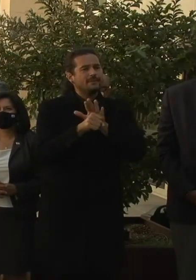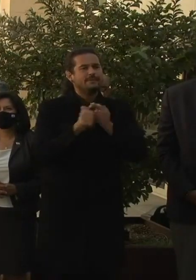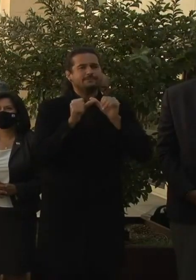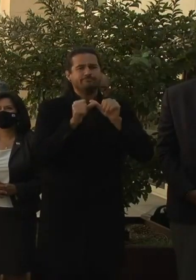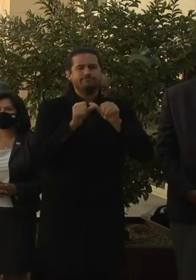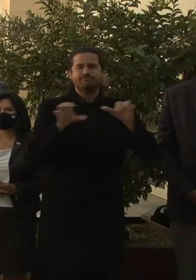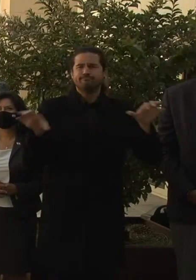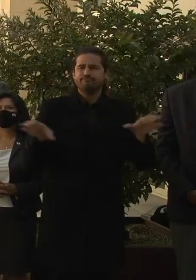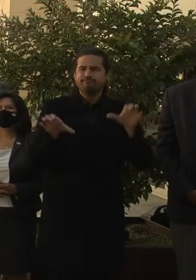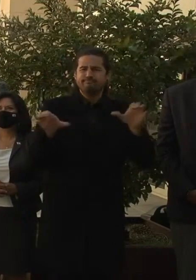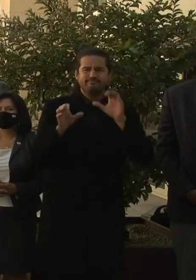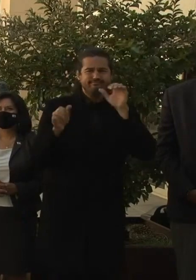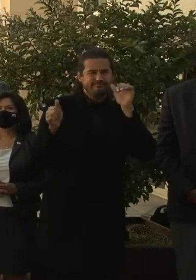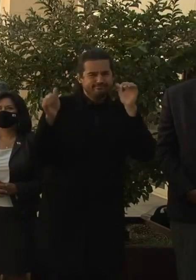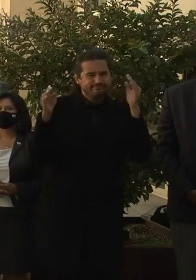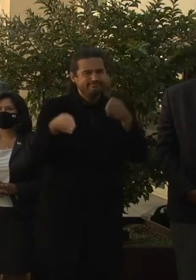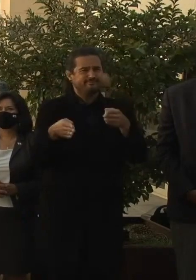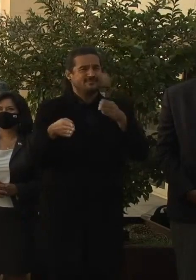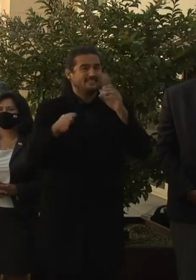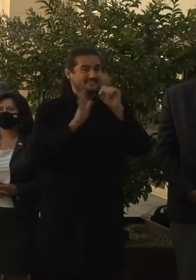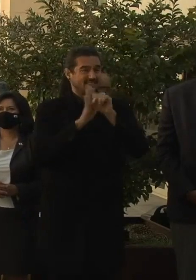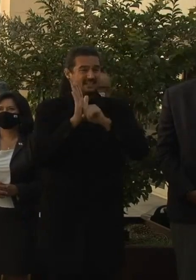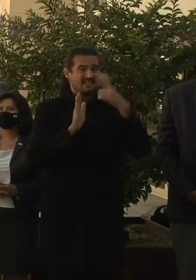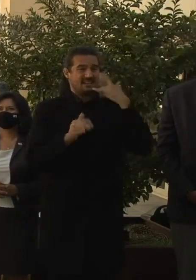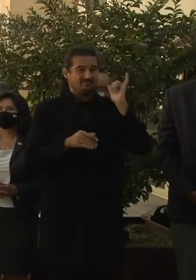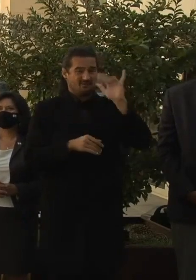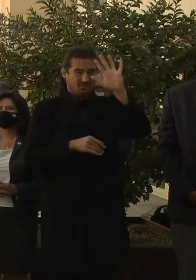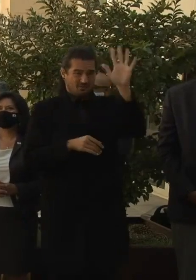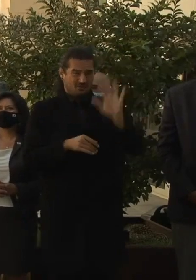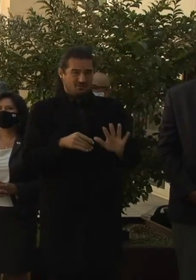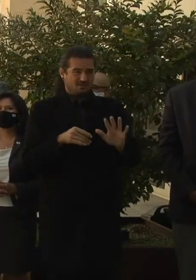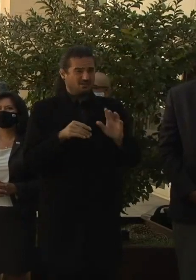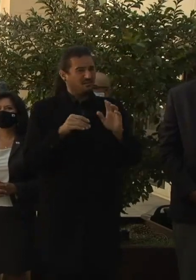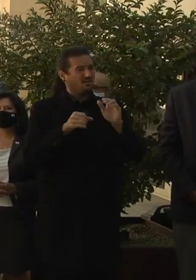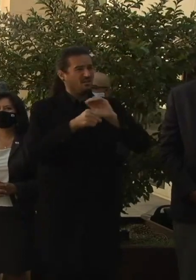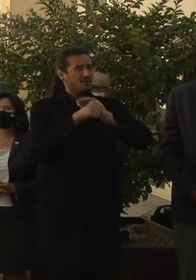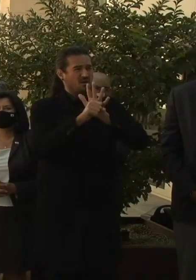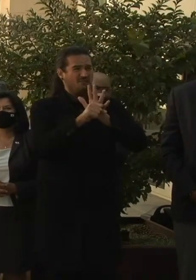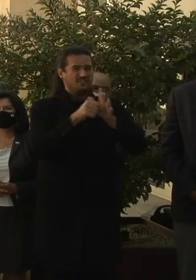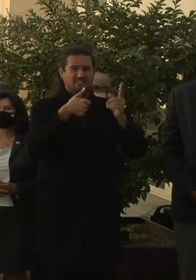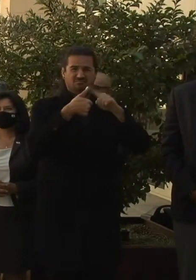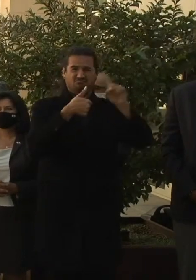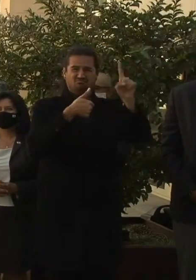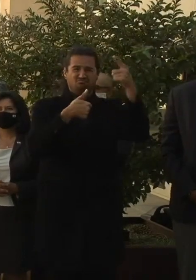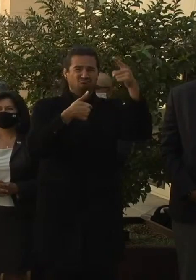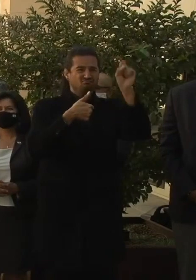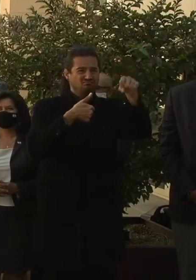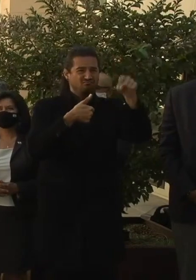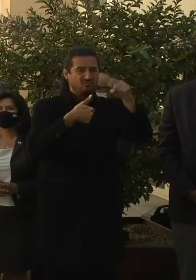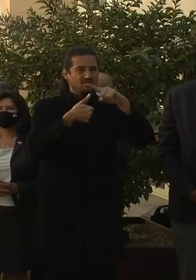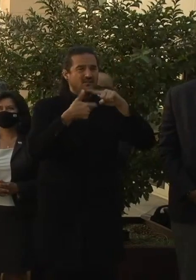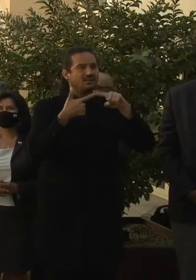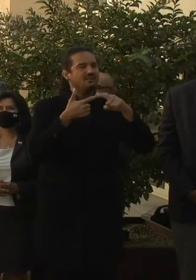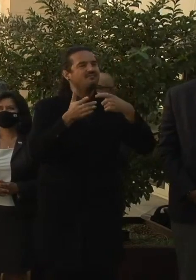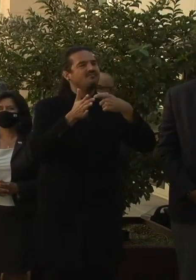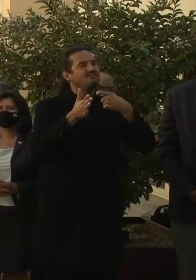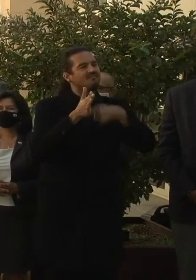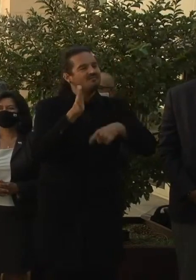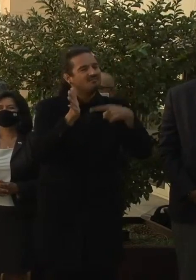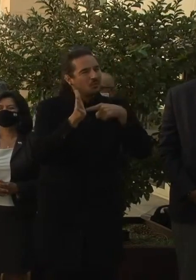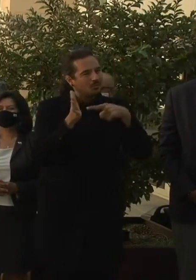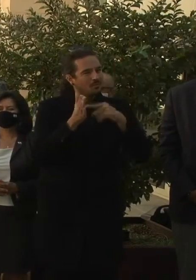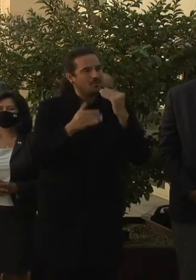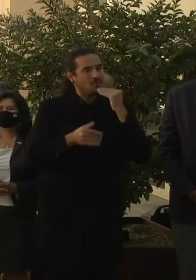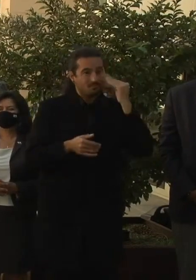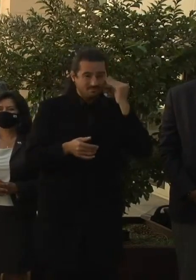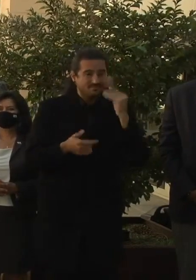was affordability. And it remains our number one responsibility. It's the issue that defines more issues in this state than